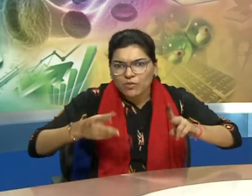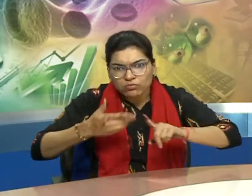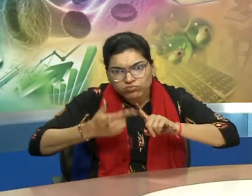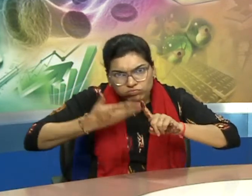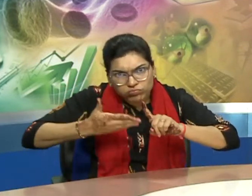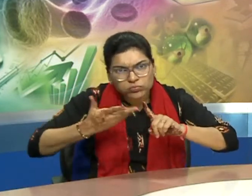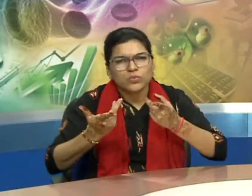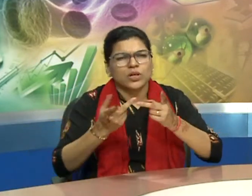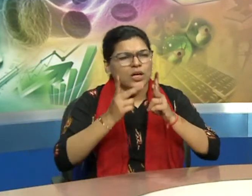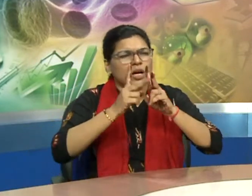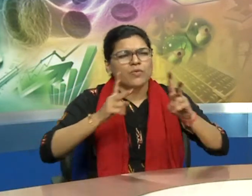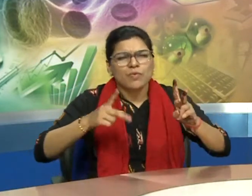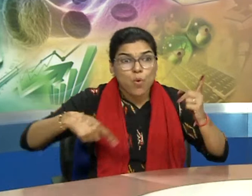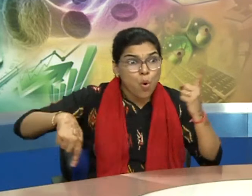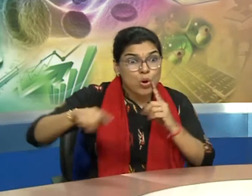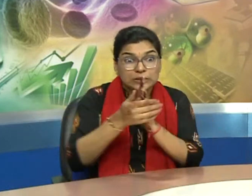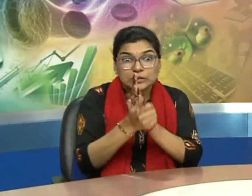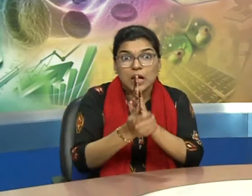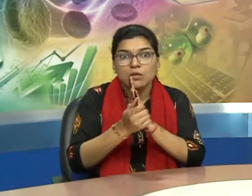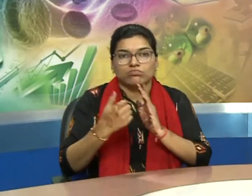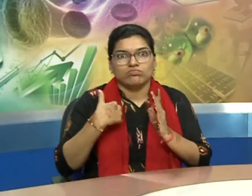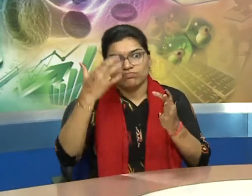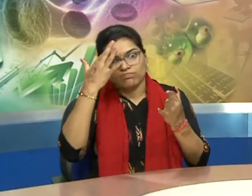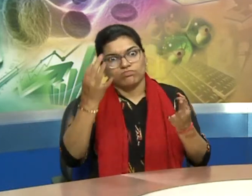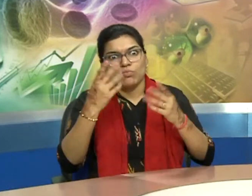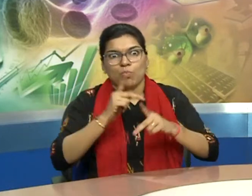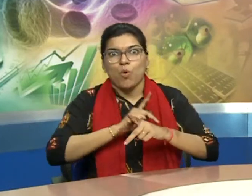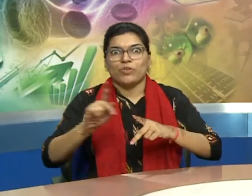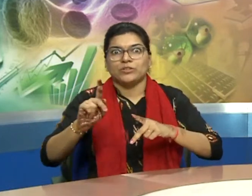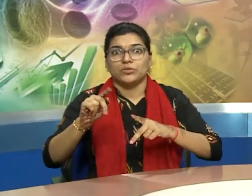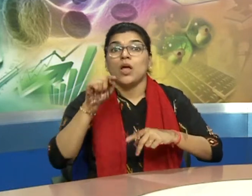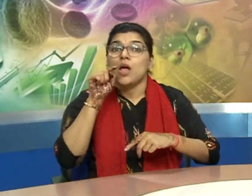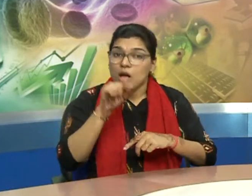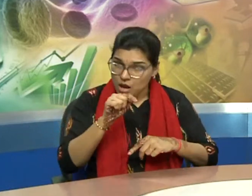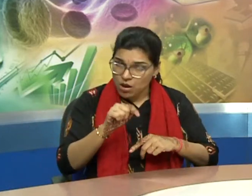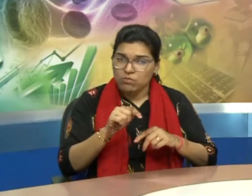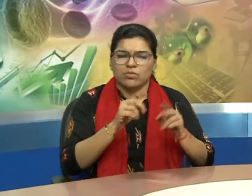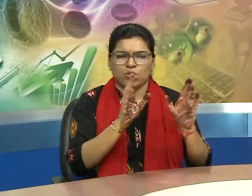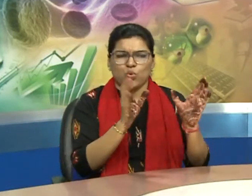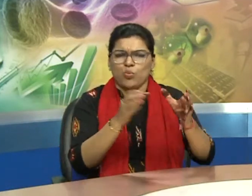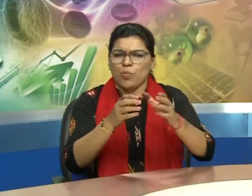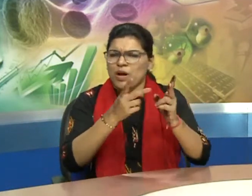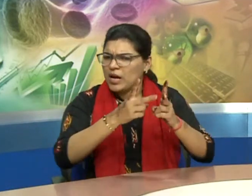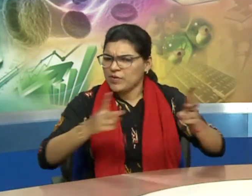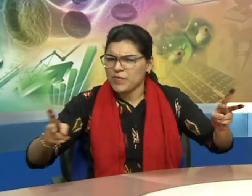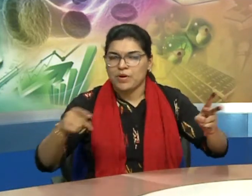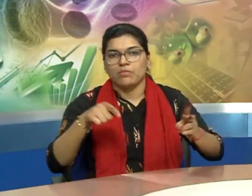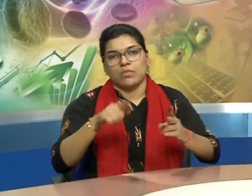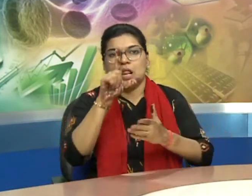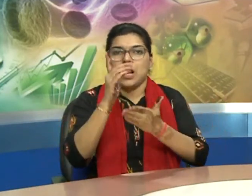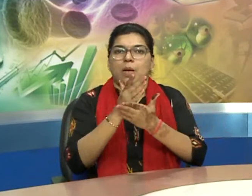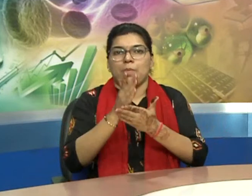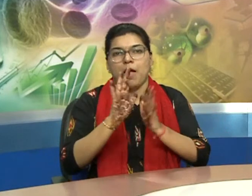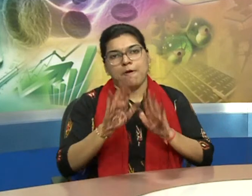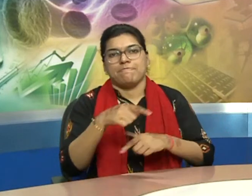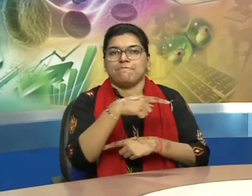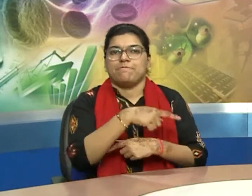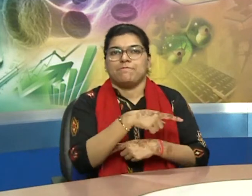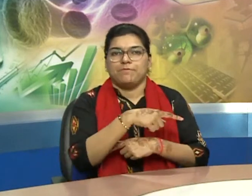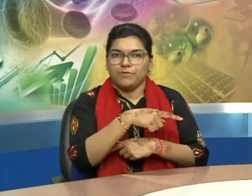training, different kinds of trainings are there. For different skills, we do professional trainings for different